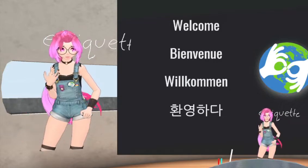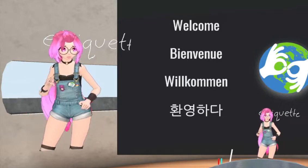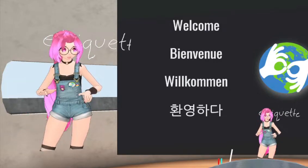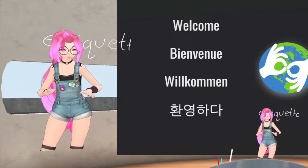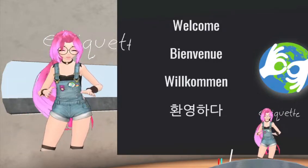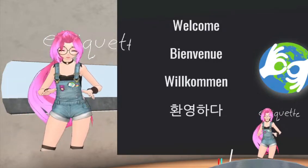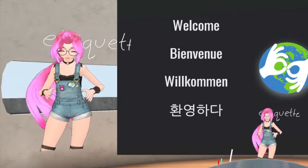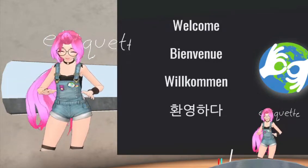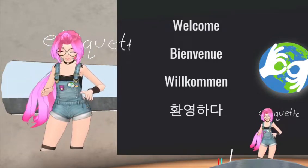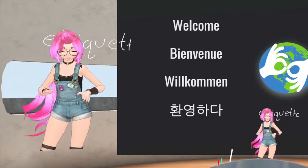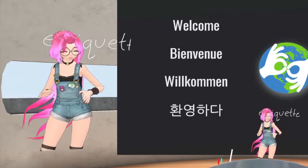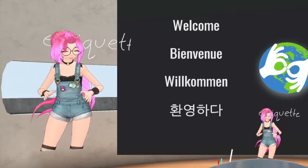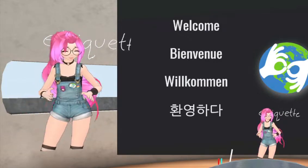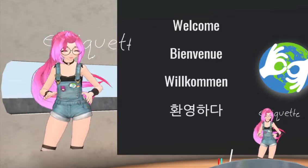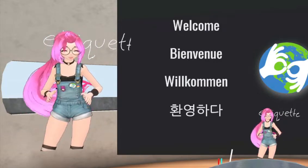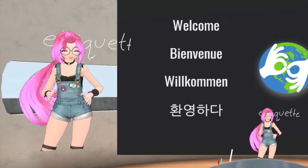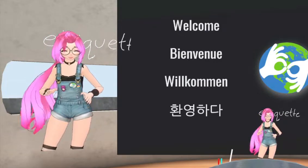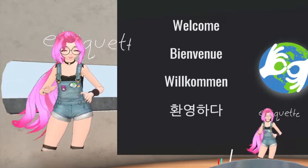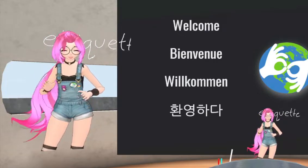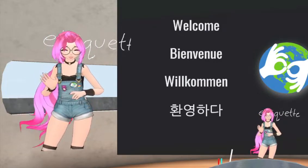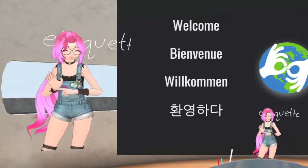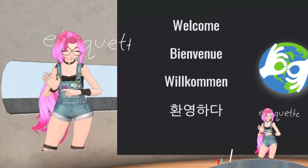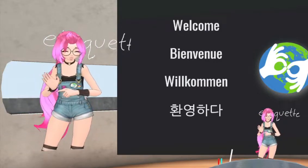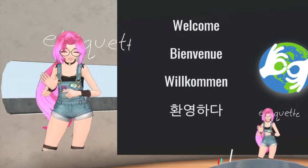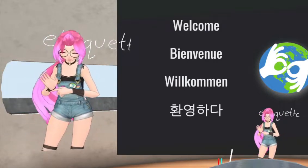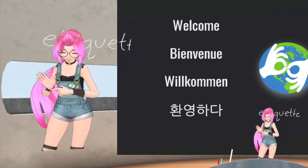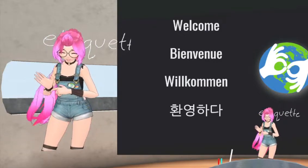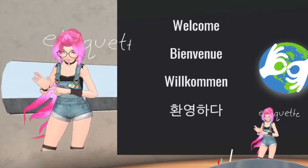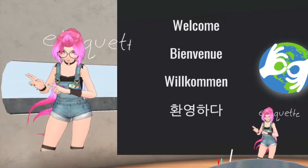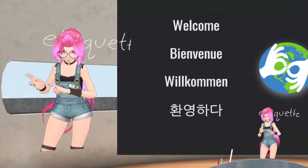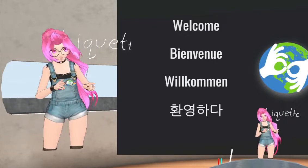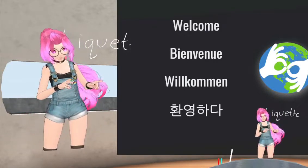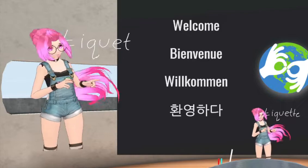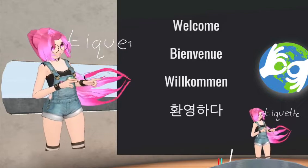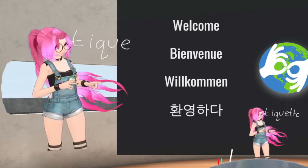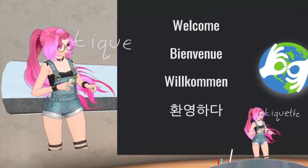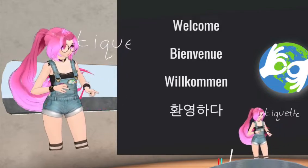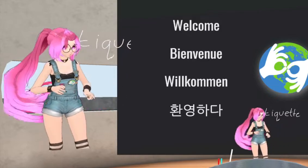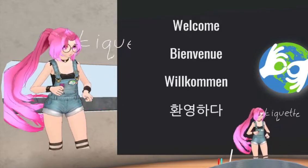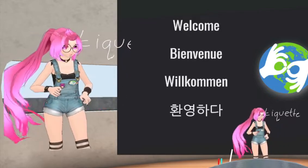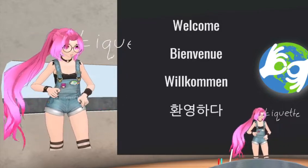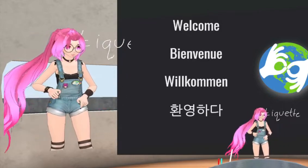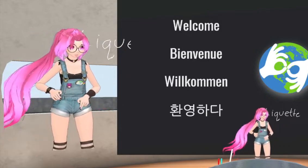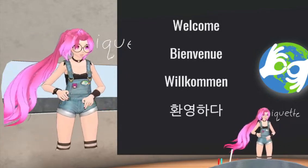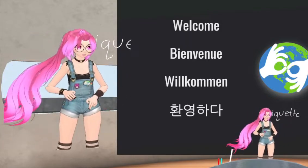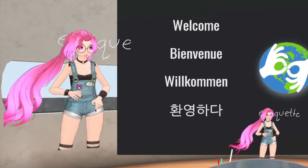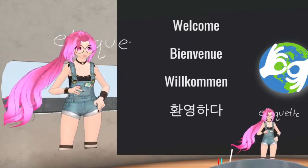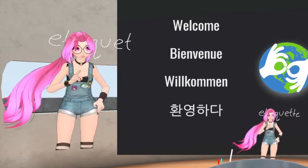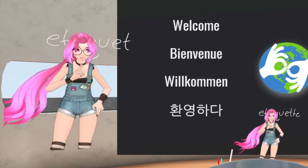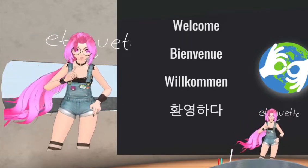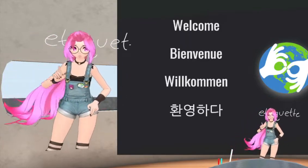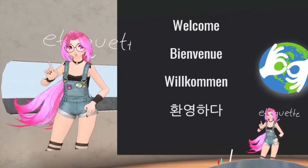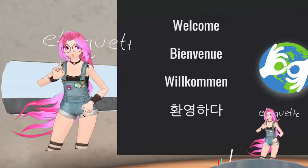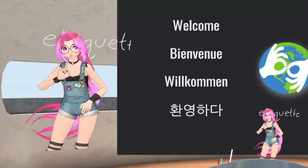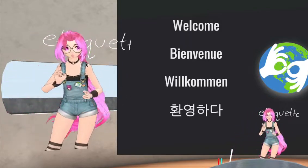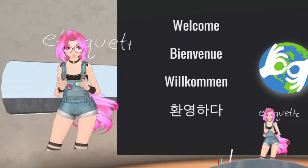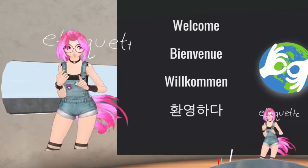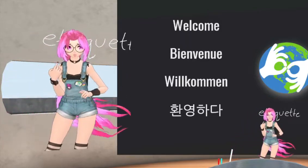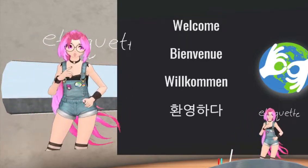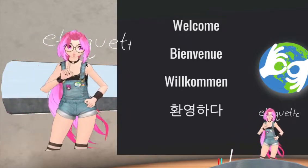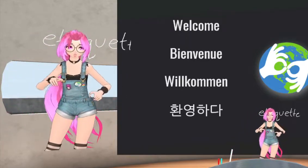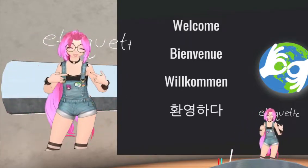what is nice and what is not nice, what is accepted and what is not accepted. Just ways that you can make sure that we're